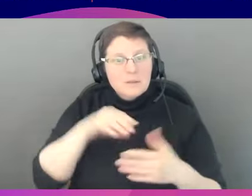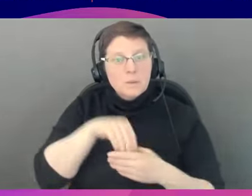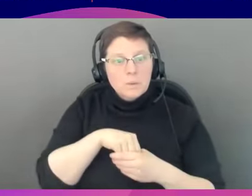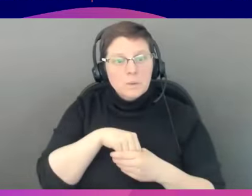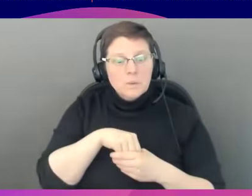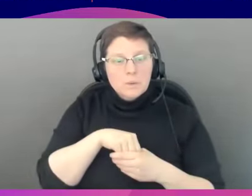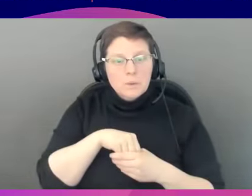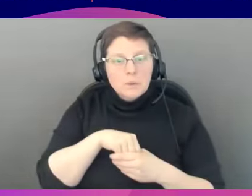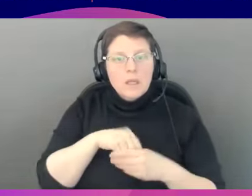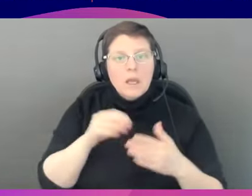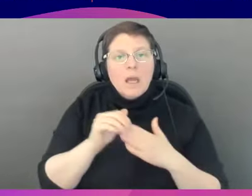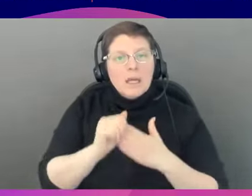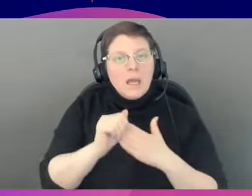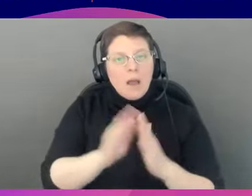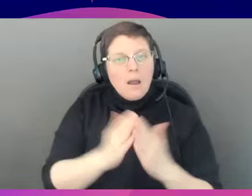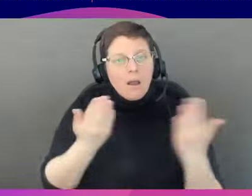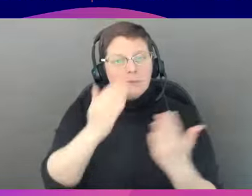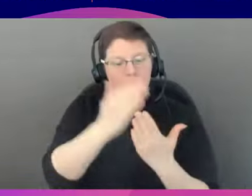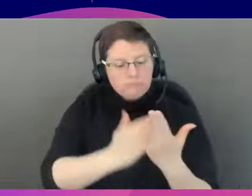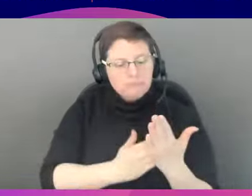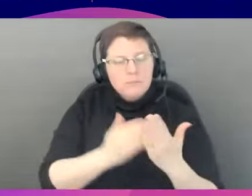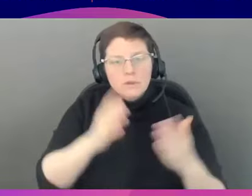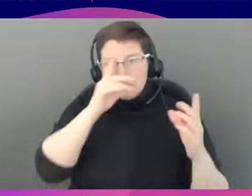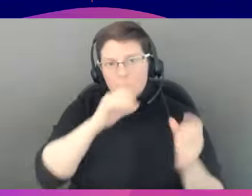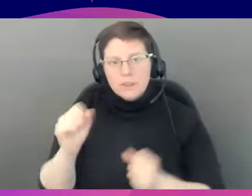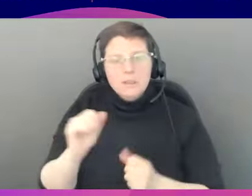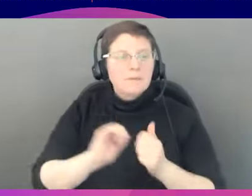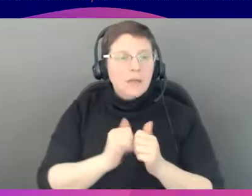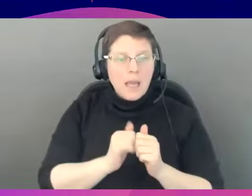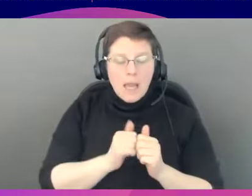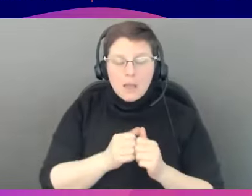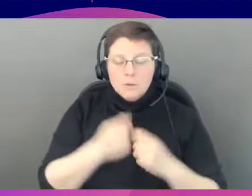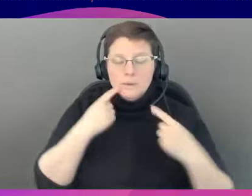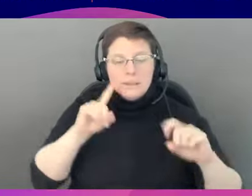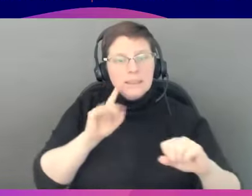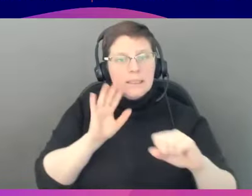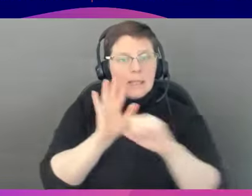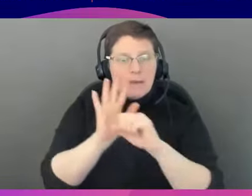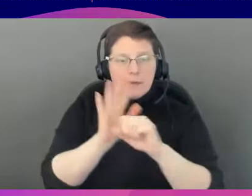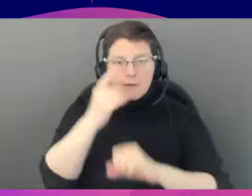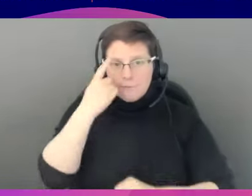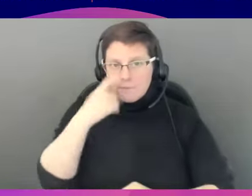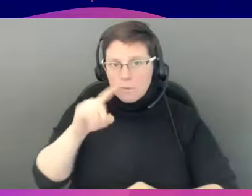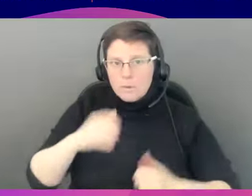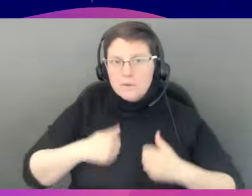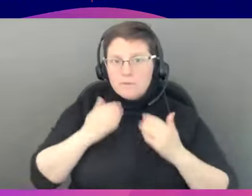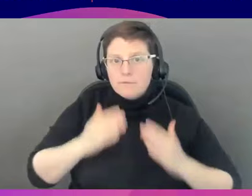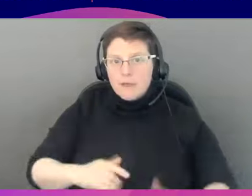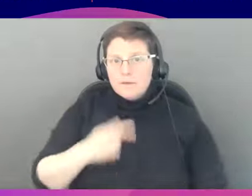an advocacy guide, which outlines strategies for how to successfully advocate for survivors of gender-based violence in your